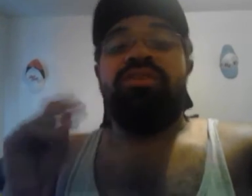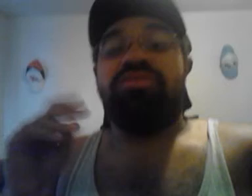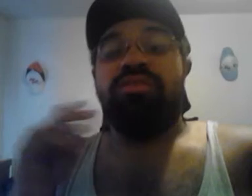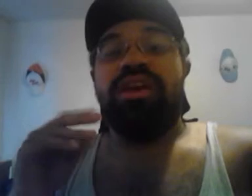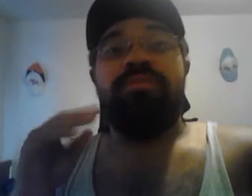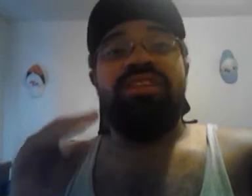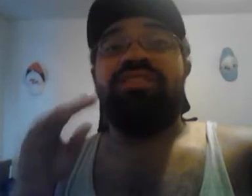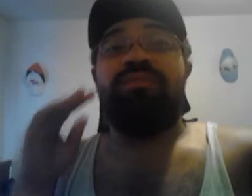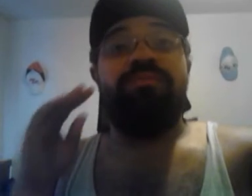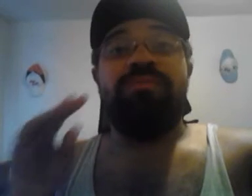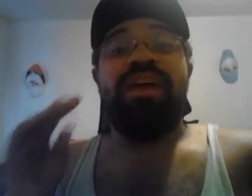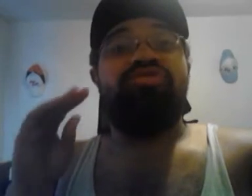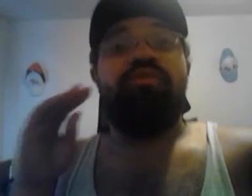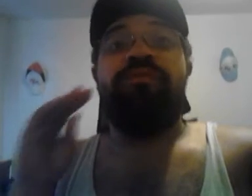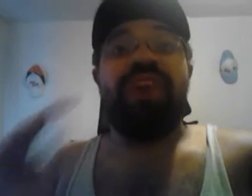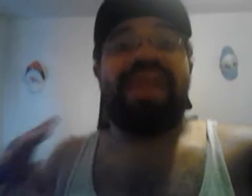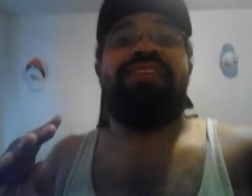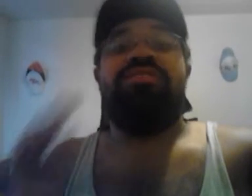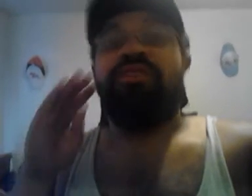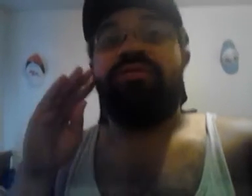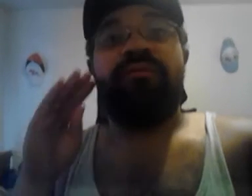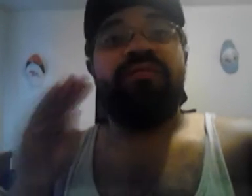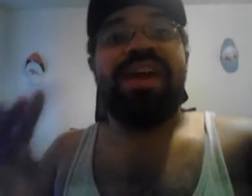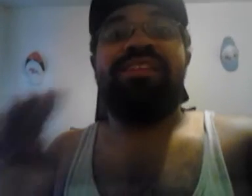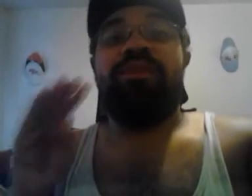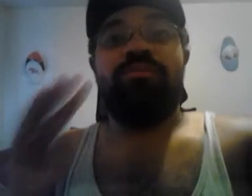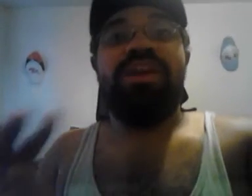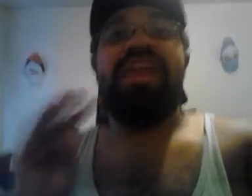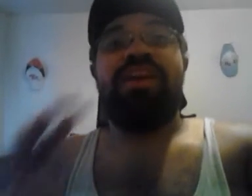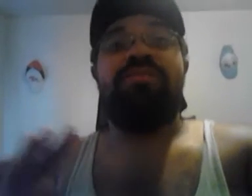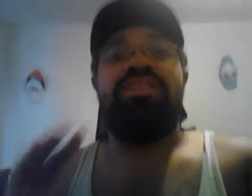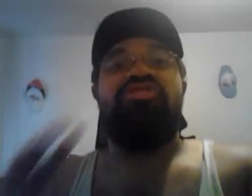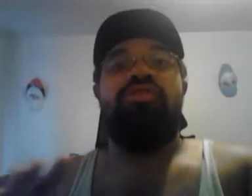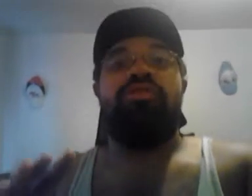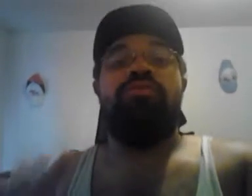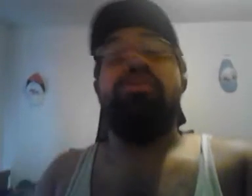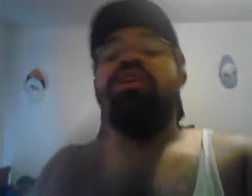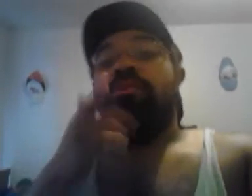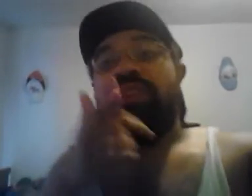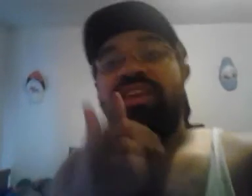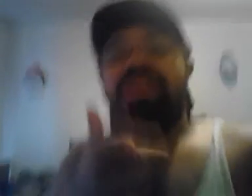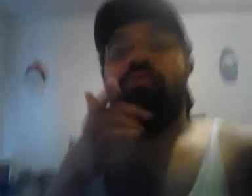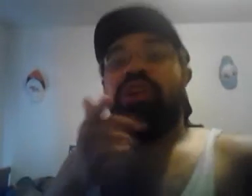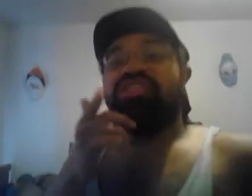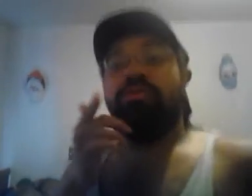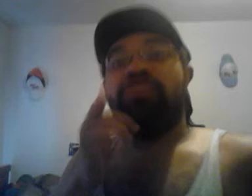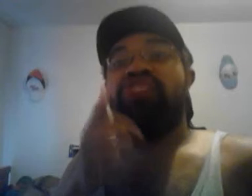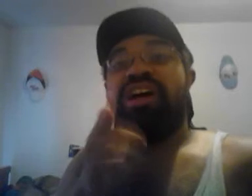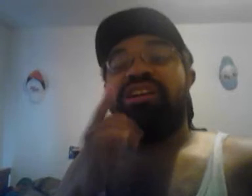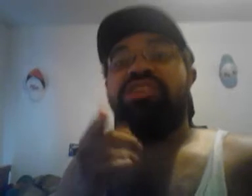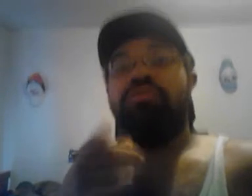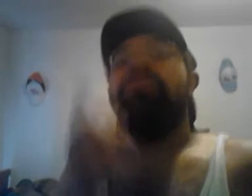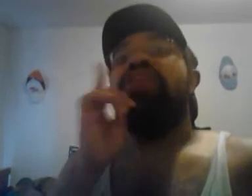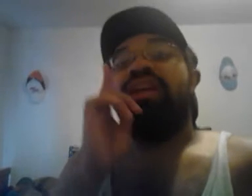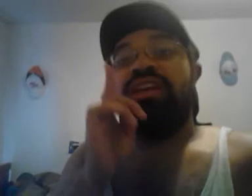in a certain evidence of natural facts. There's some facts and made evidence that show you. But again, watch that movie John Q, and they explain